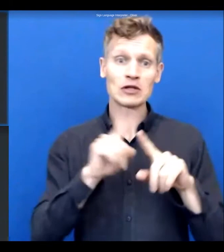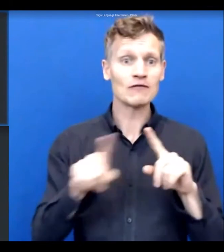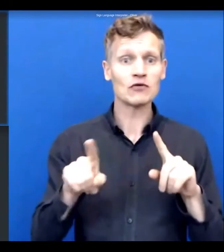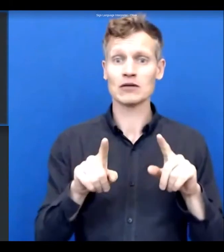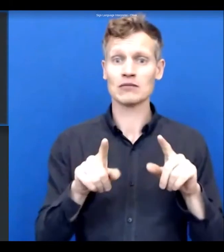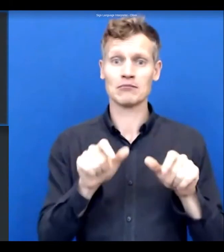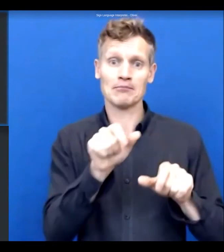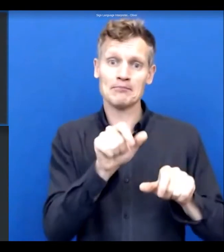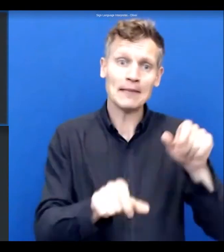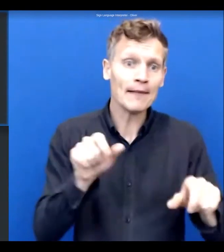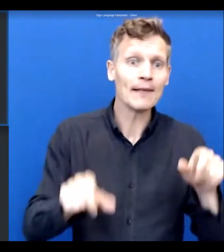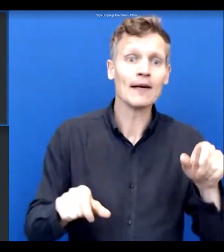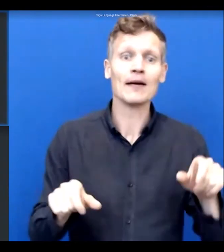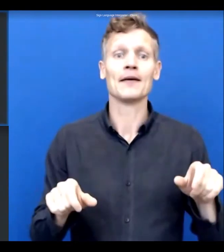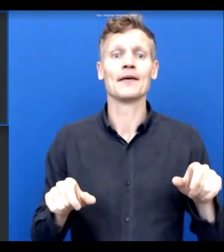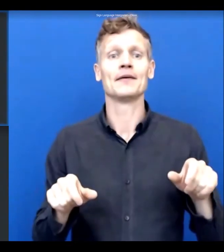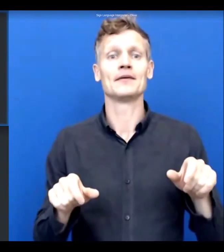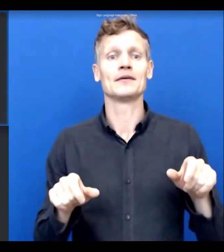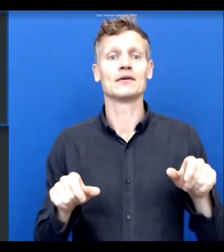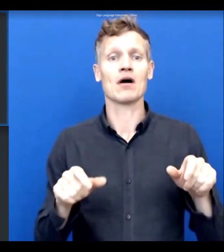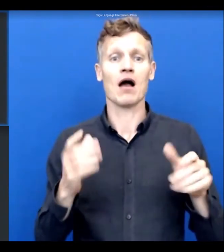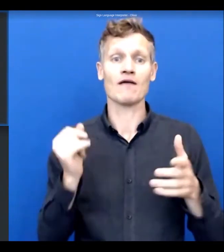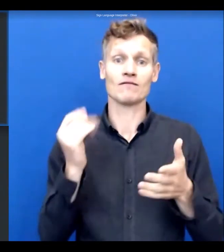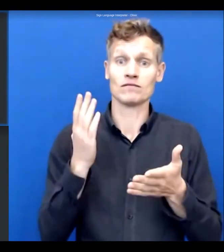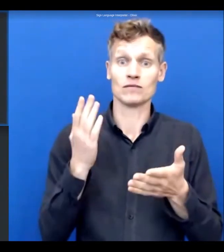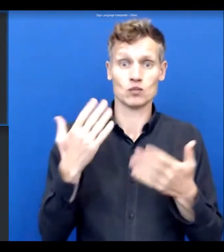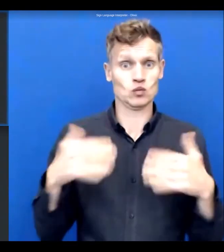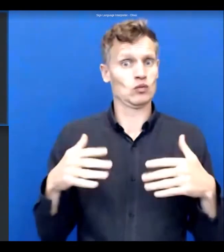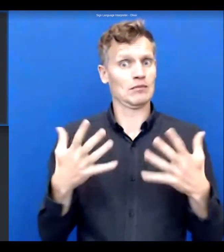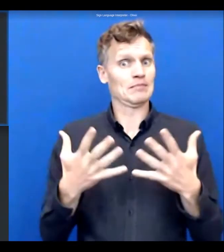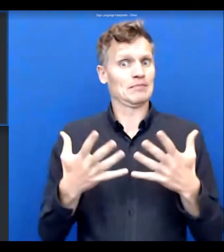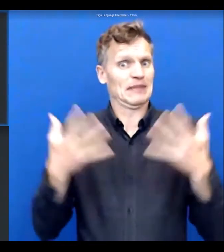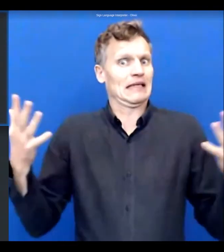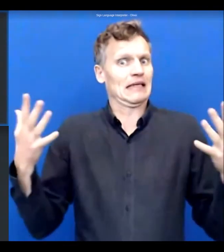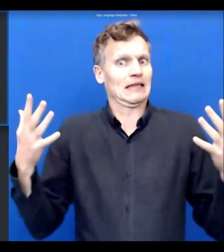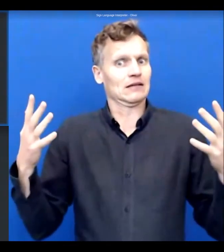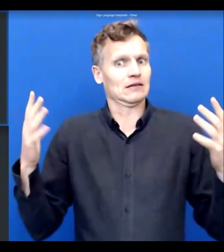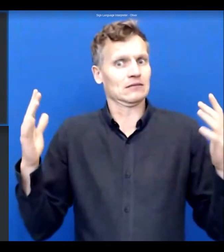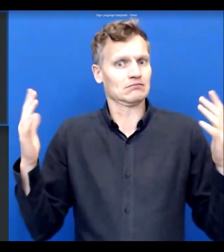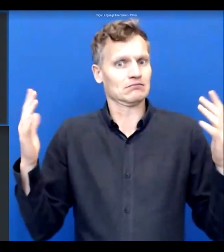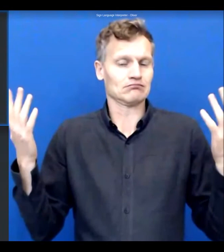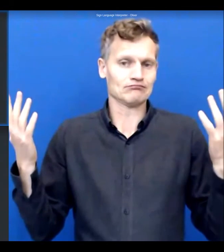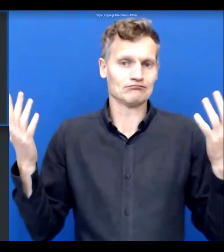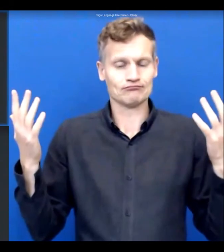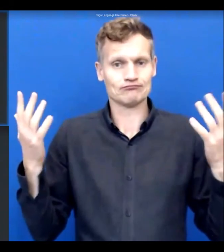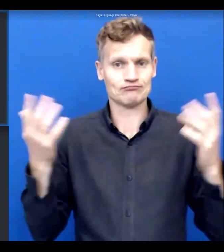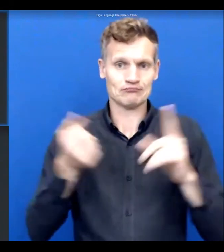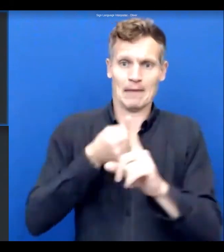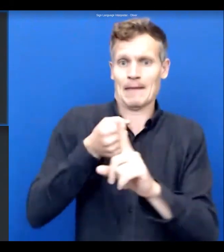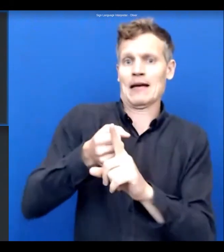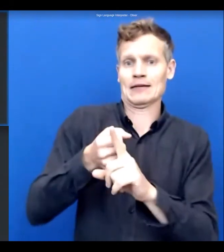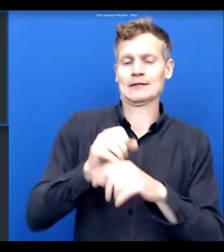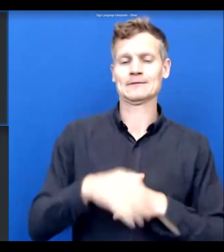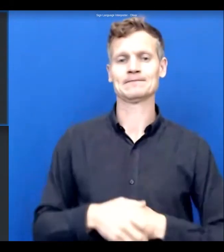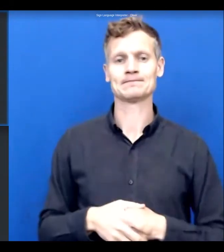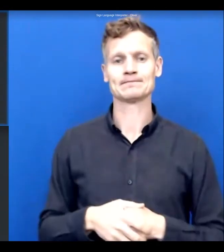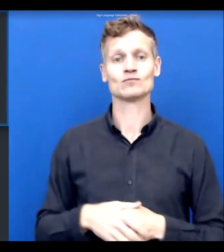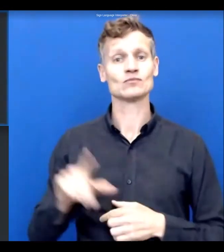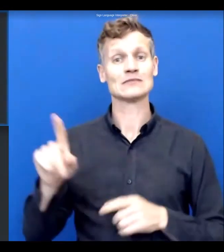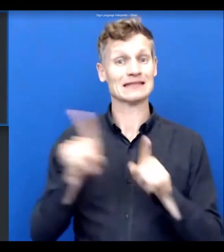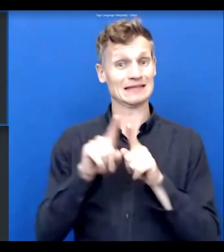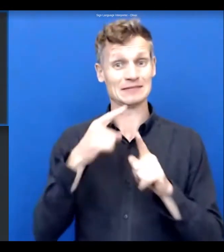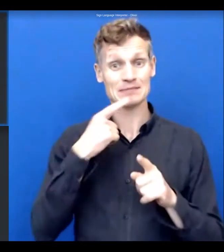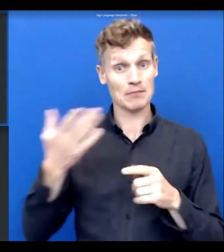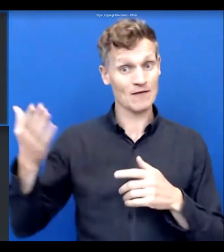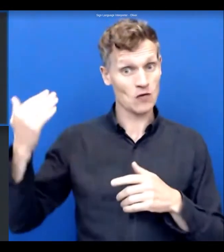was a very big value. As I said before, also the research part at the beginning was a very,